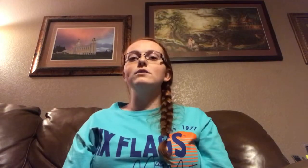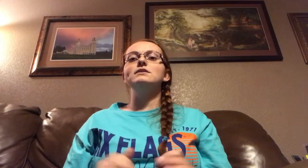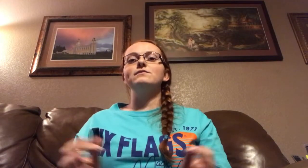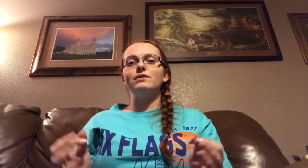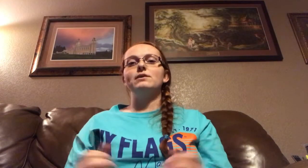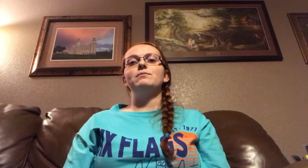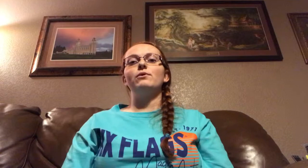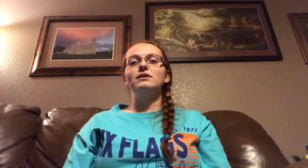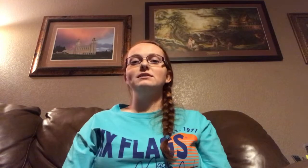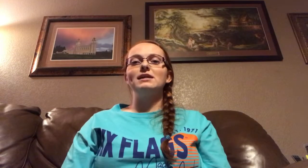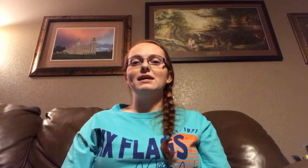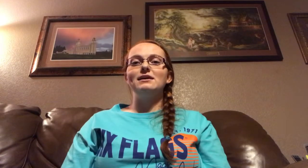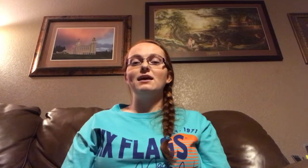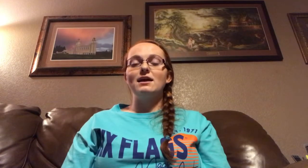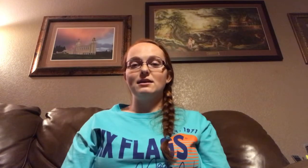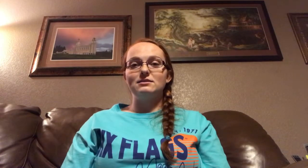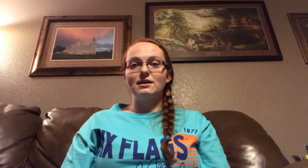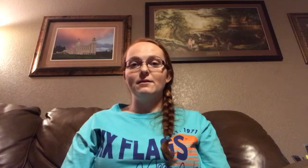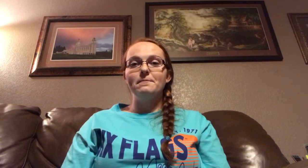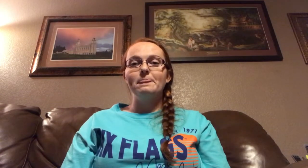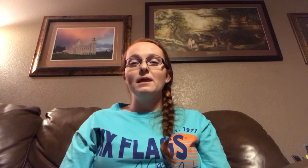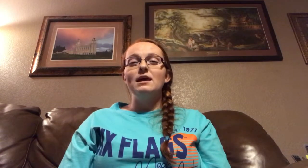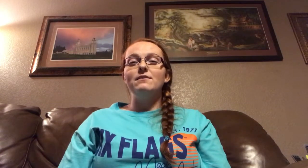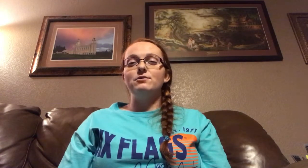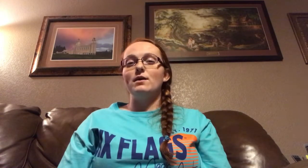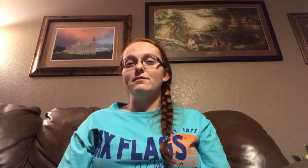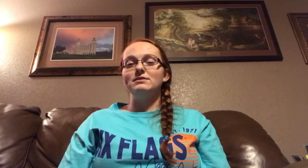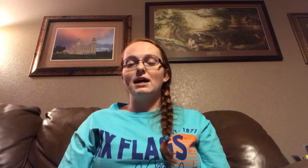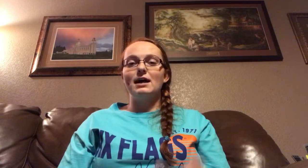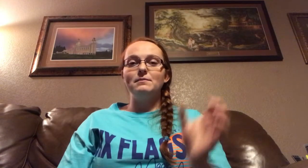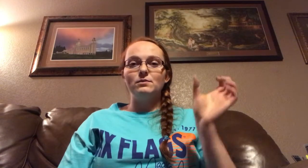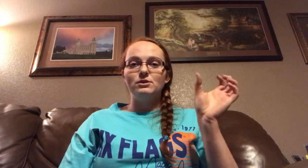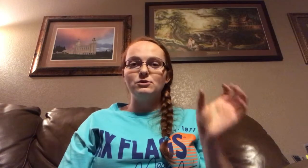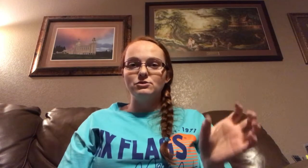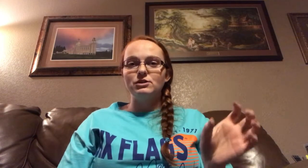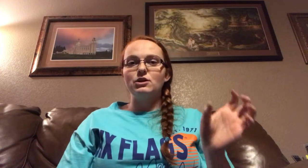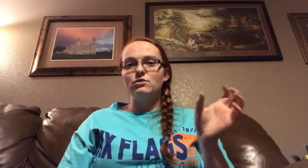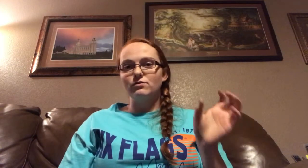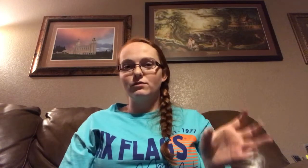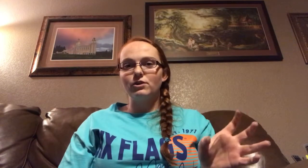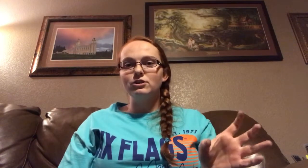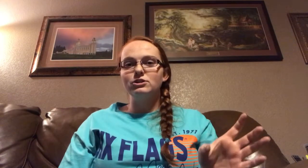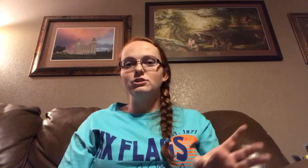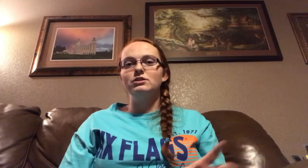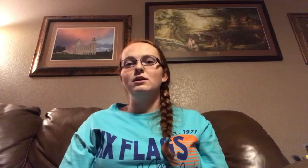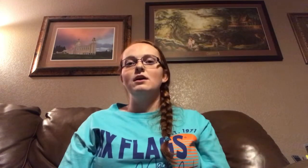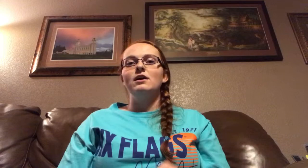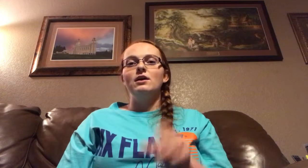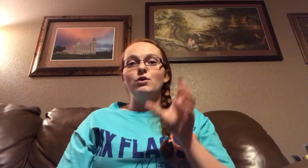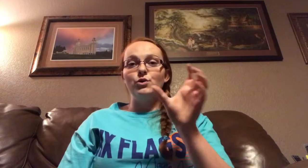is very important in ASL. If you have time, it would usually go first,